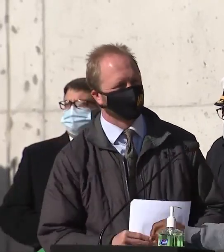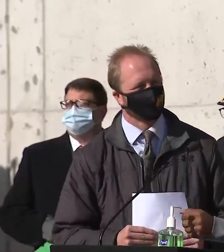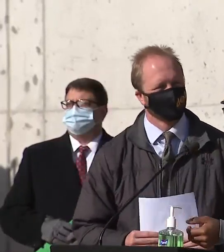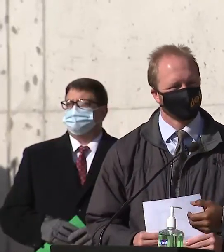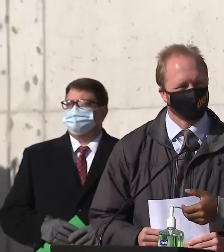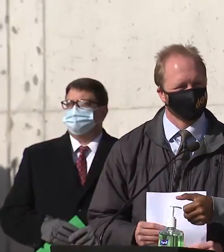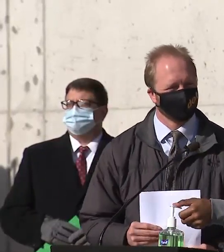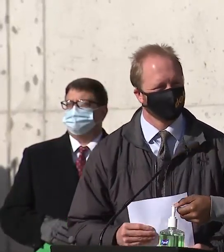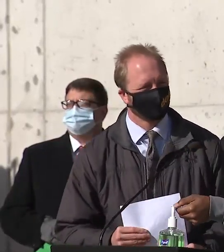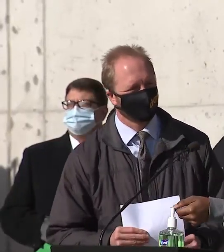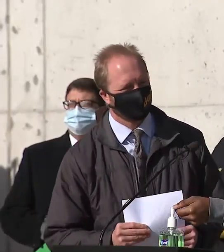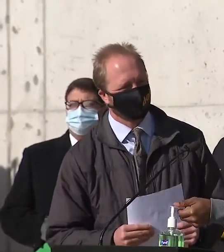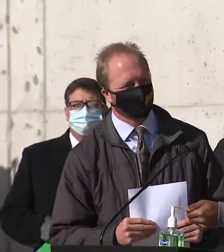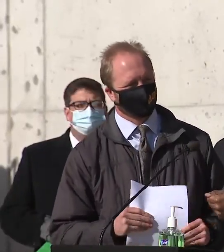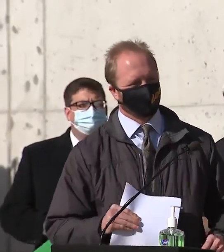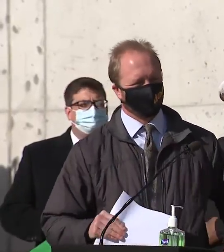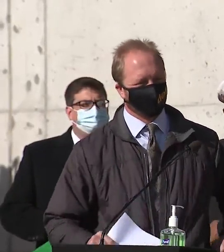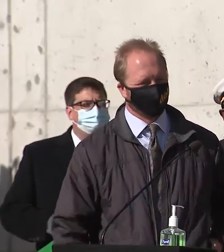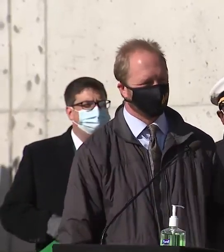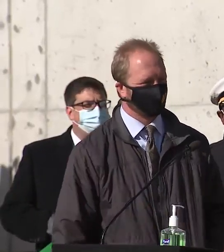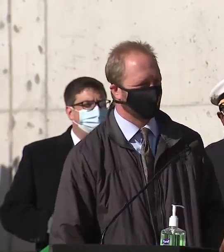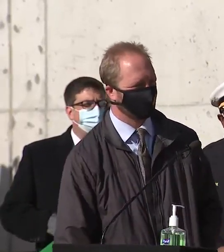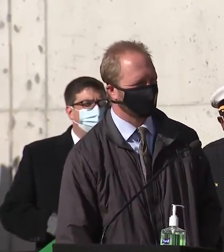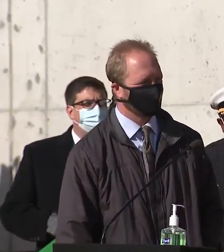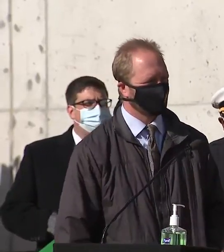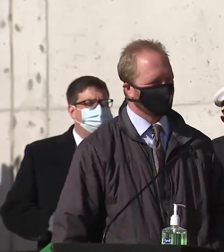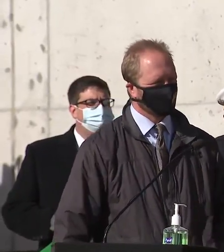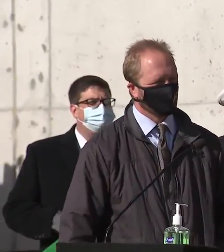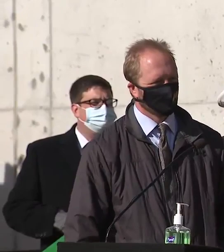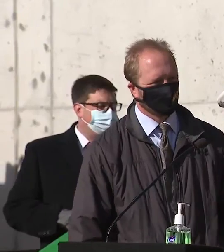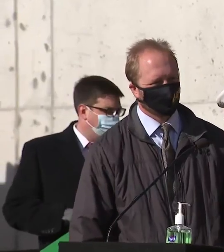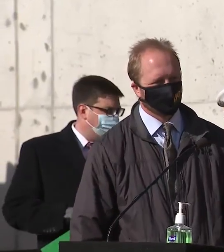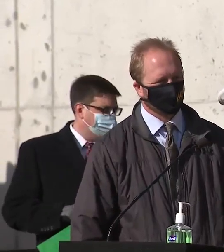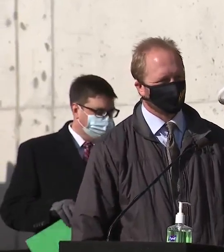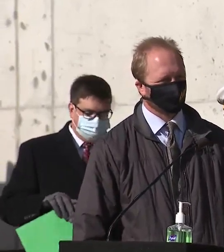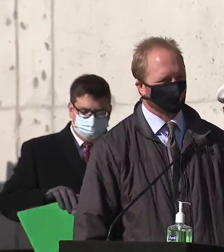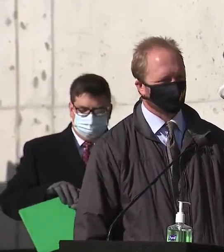so. Oh, man. We got to get him on the job. Yeah.